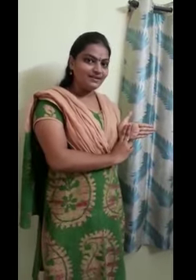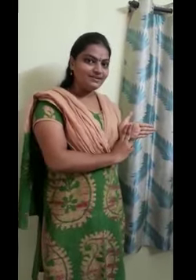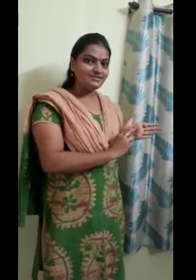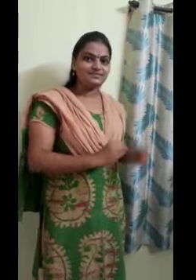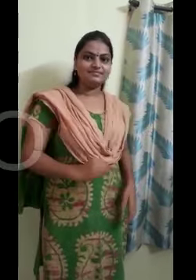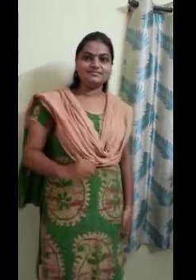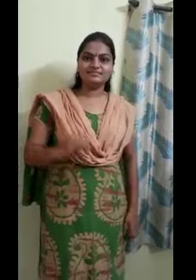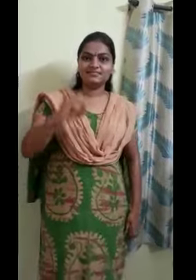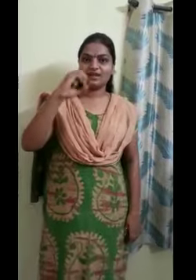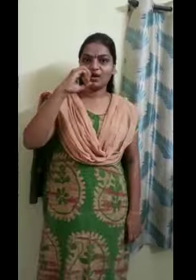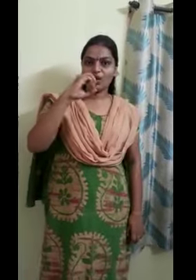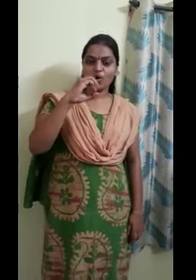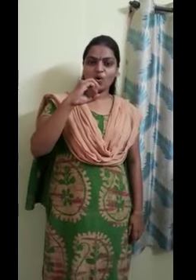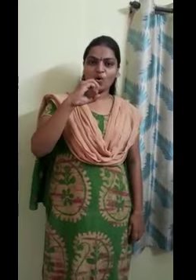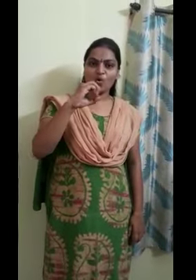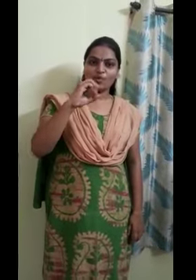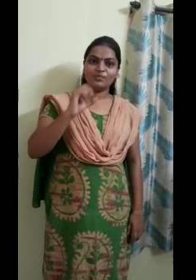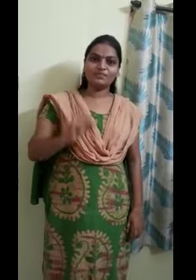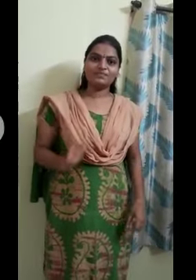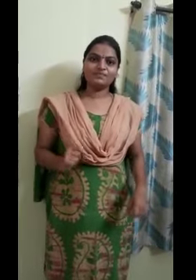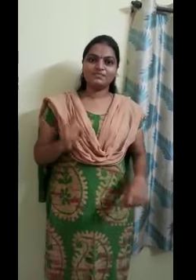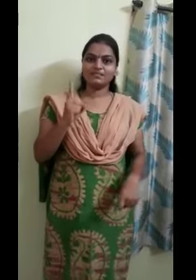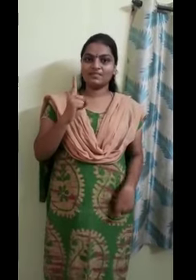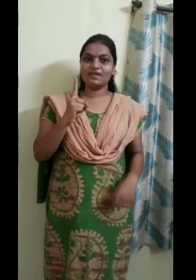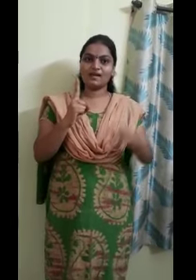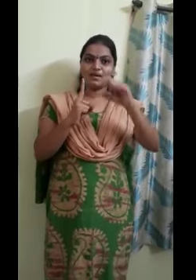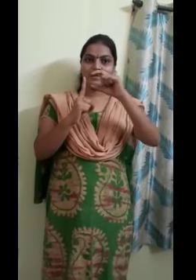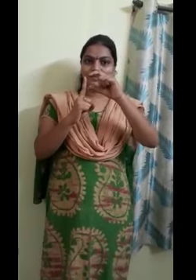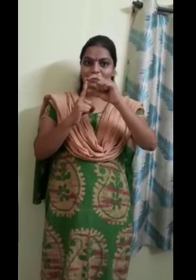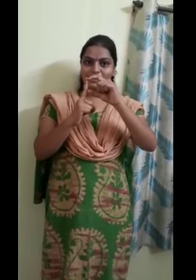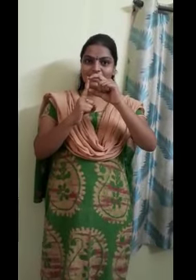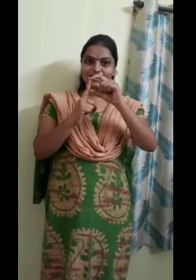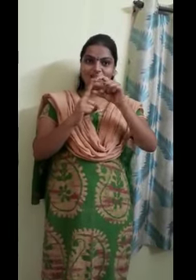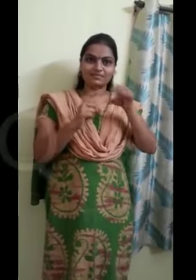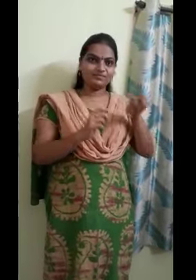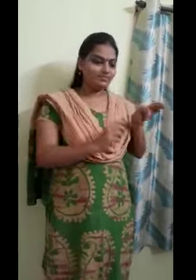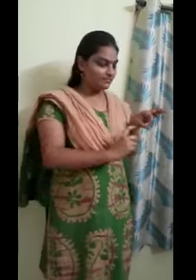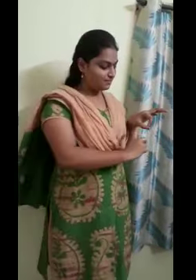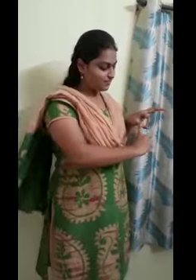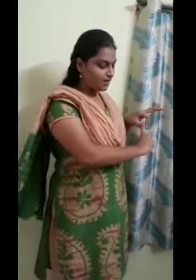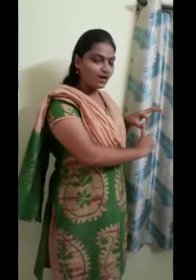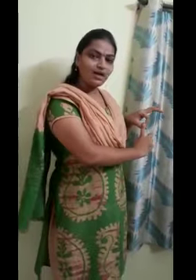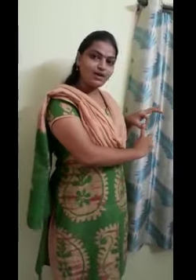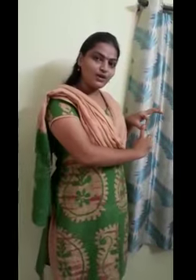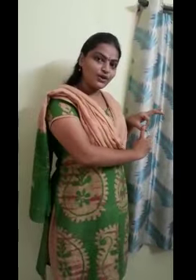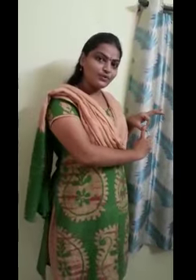O P Q